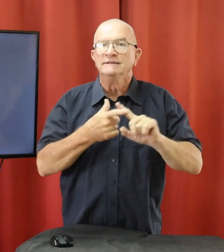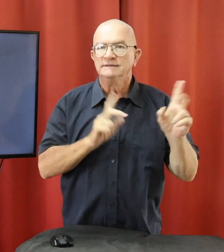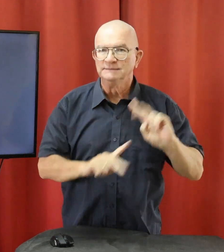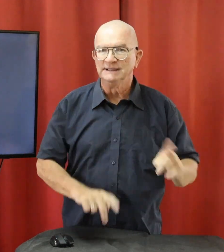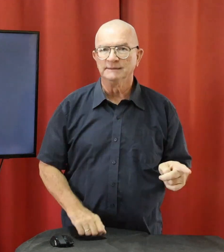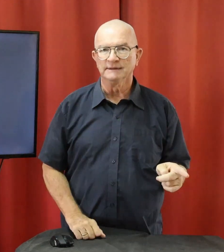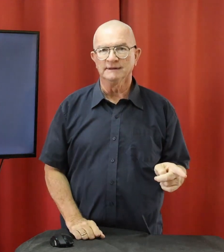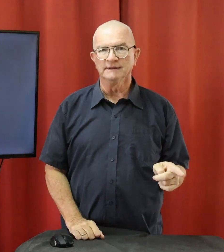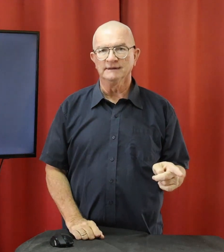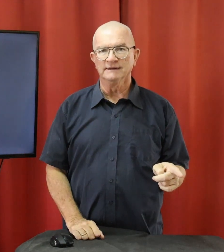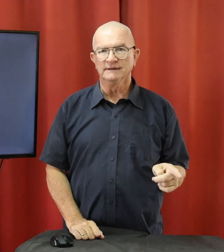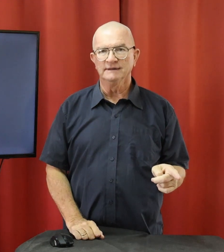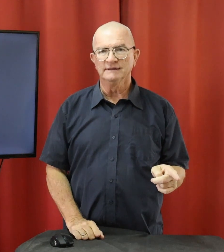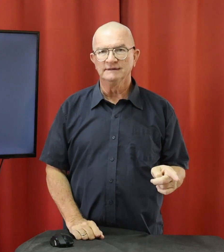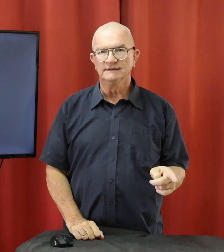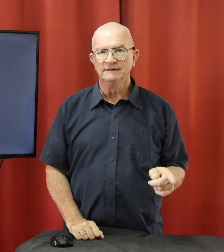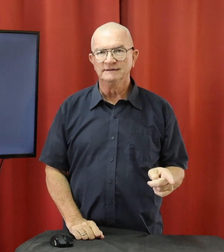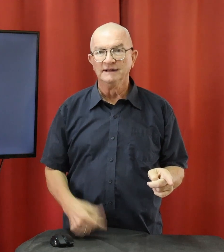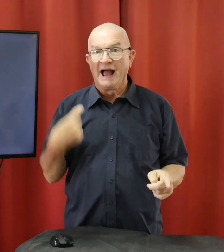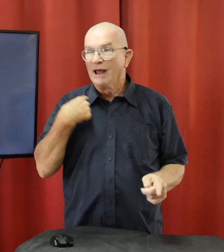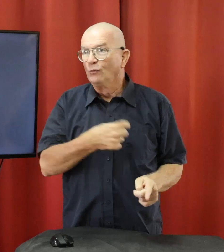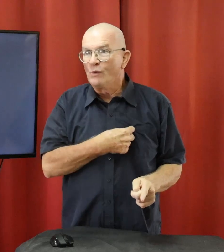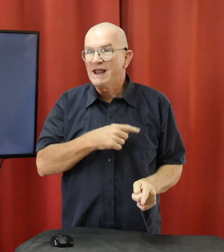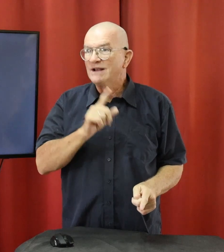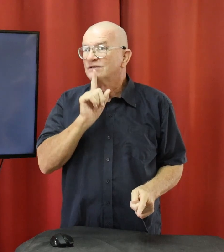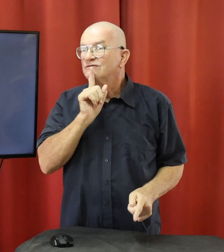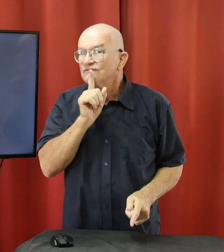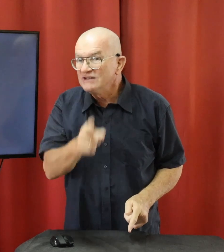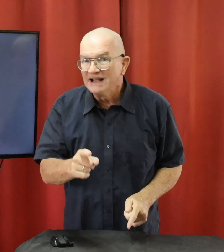the teaching that we have brings life.